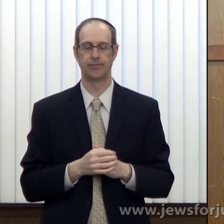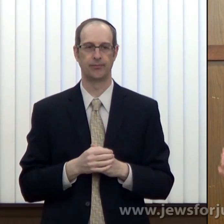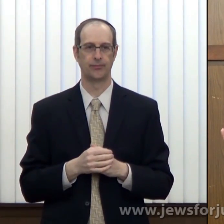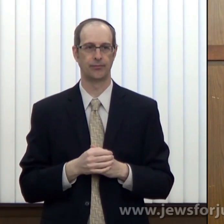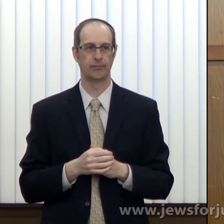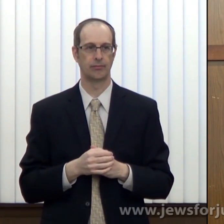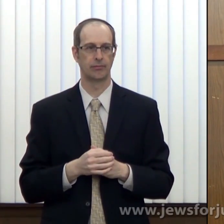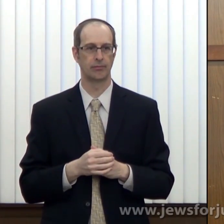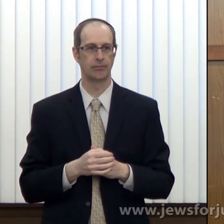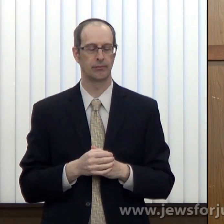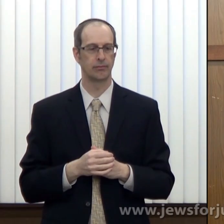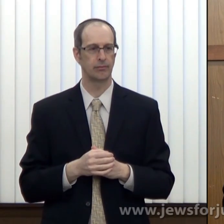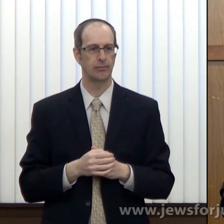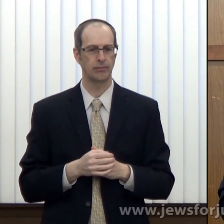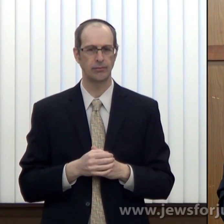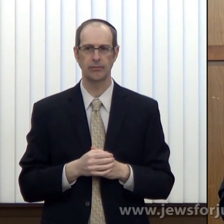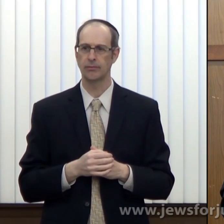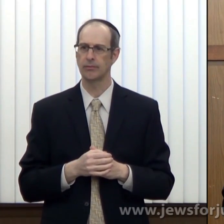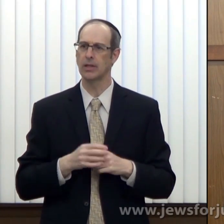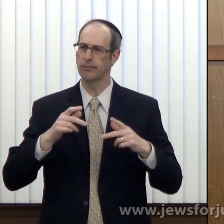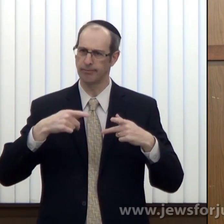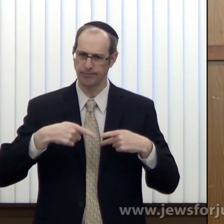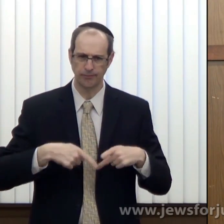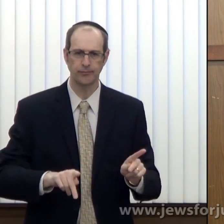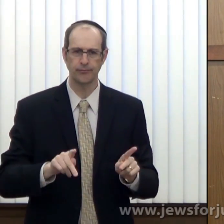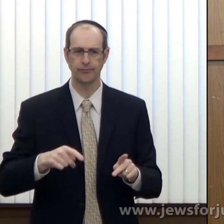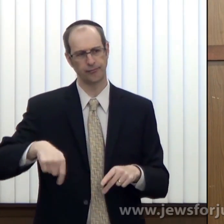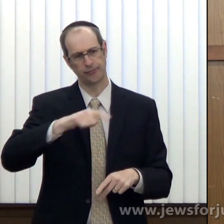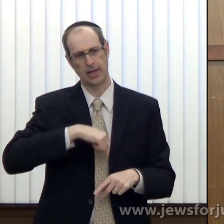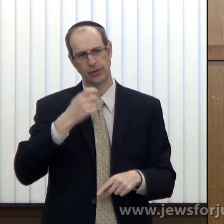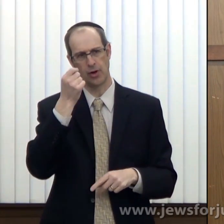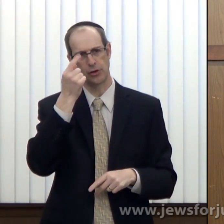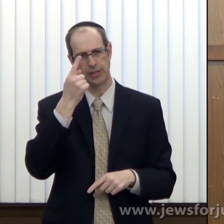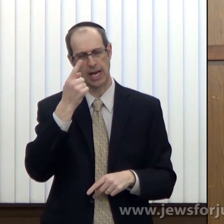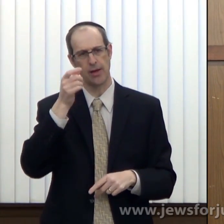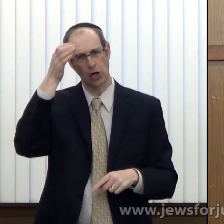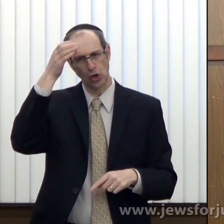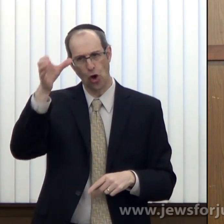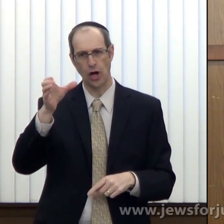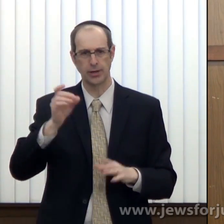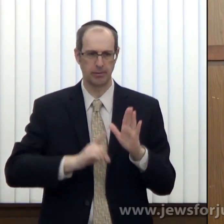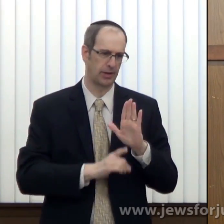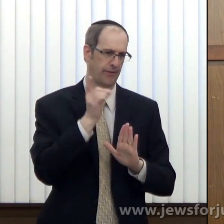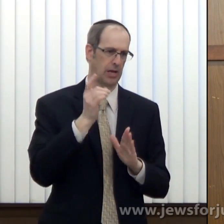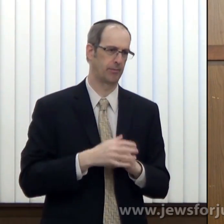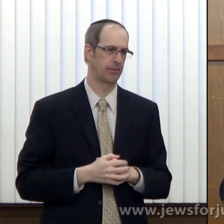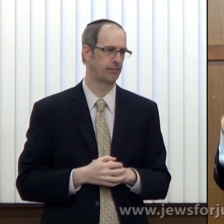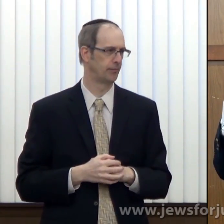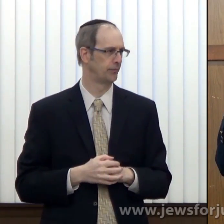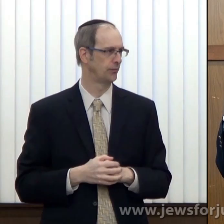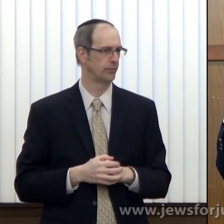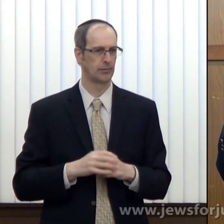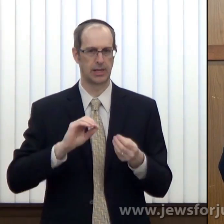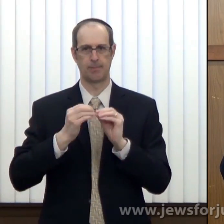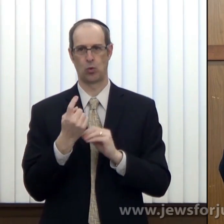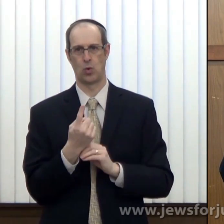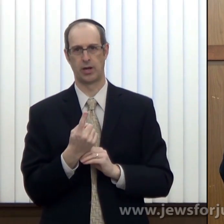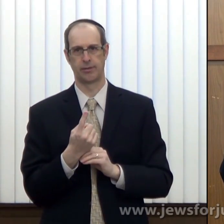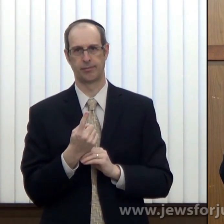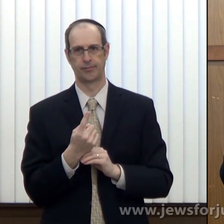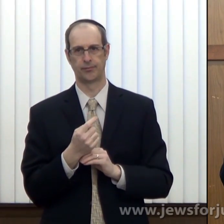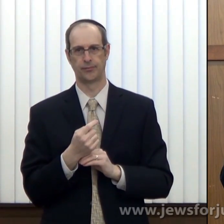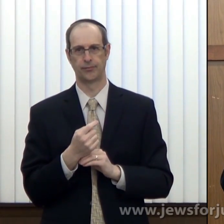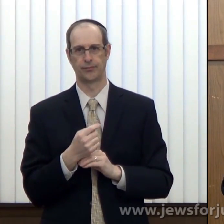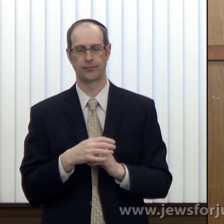So let's try to understand how this concept developed. Number one,